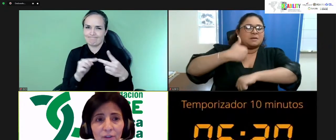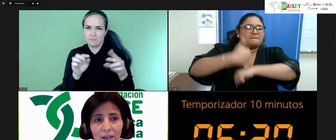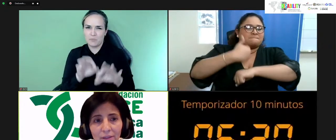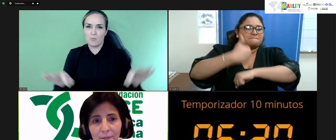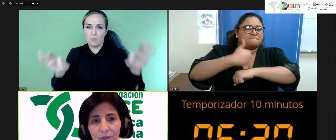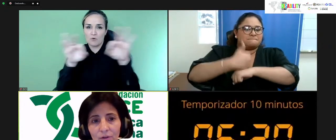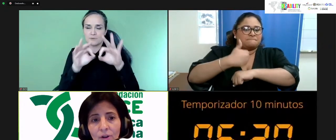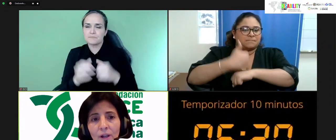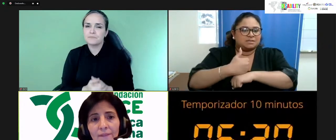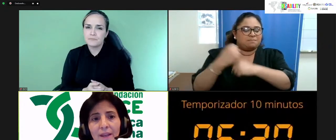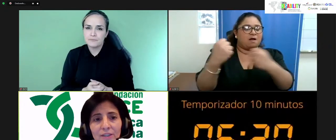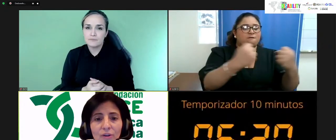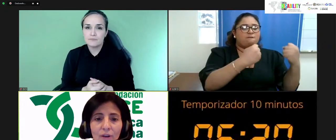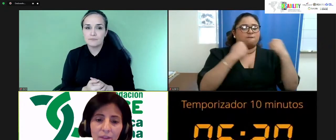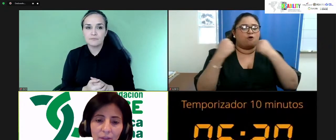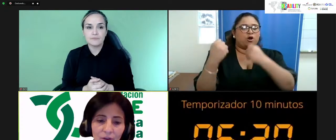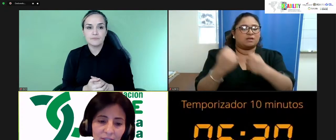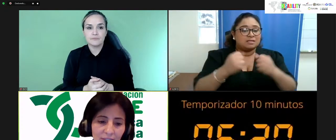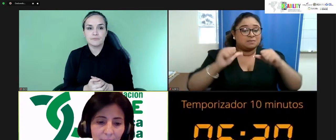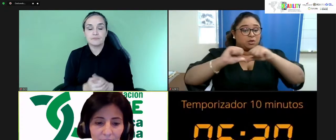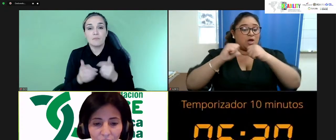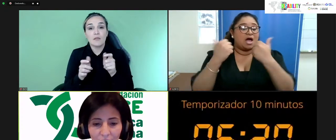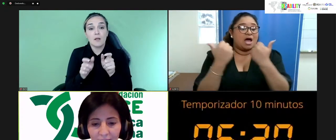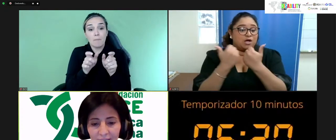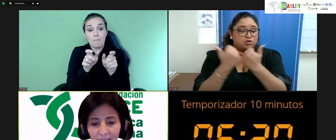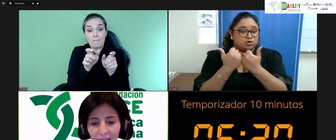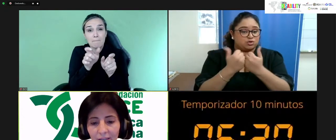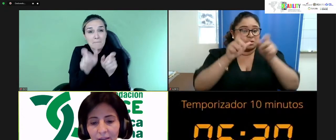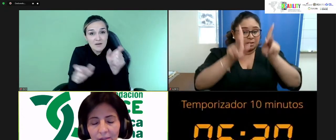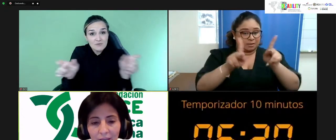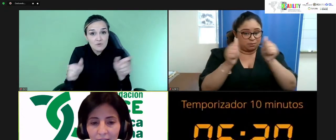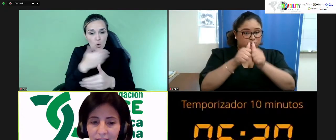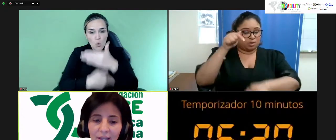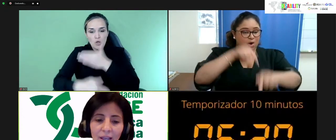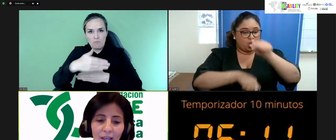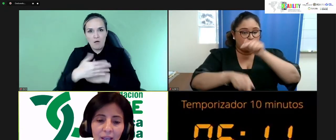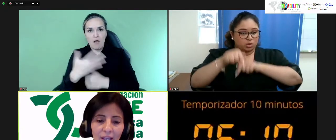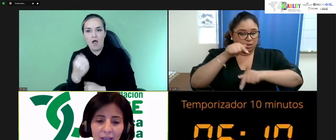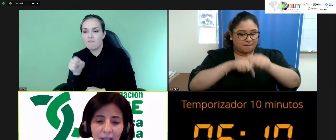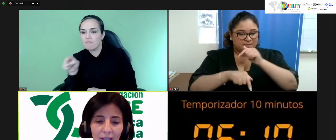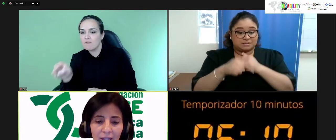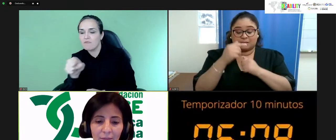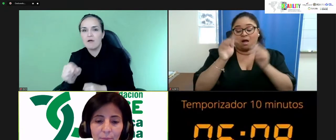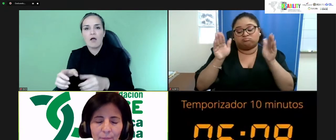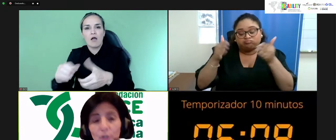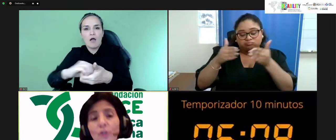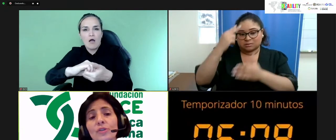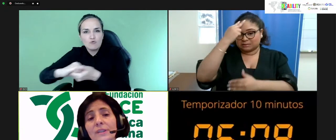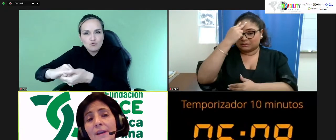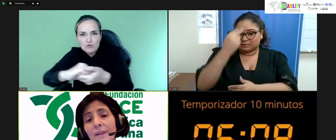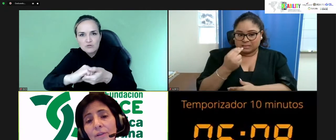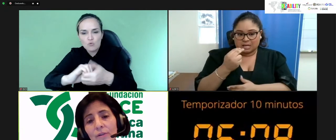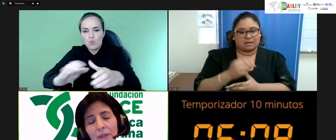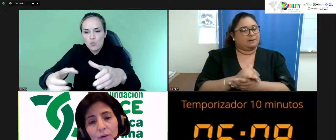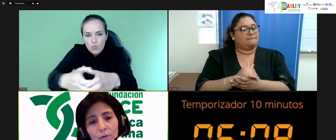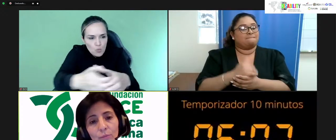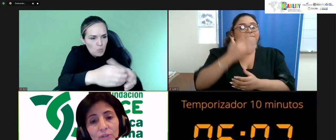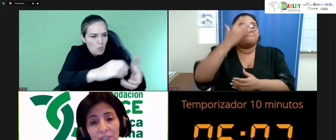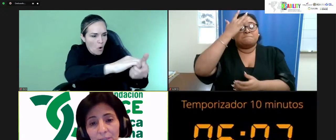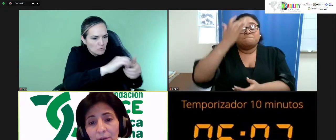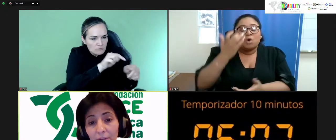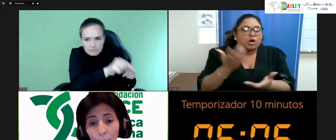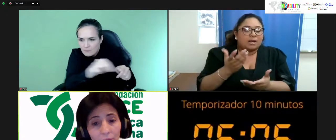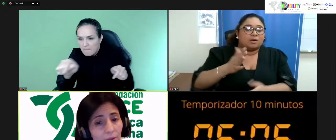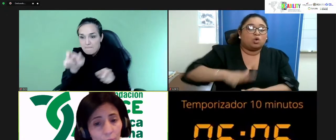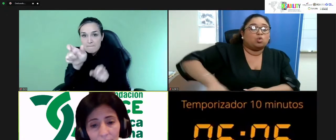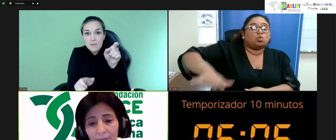is one of our priority actions the strengthening of the organizations of blind people well